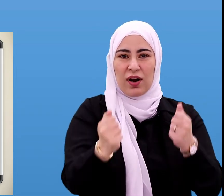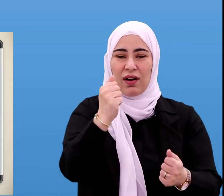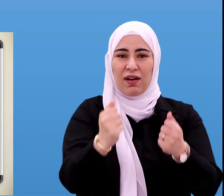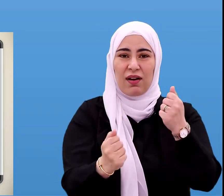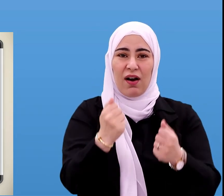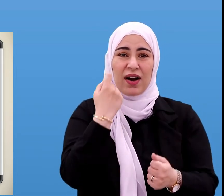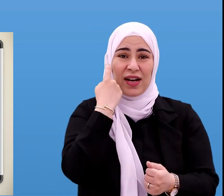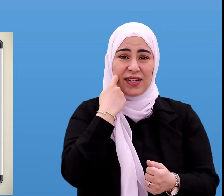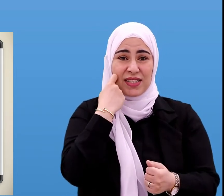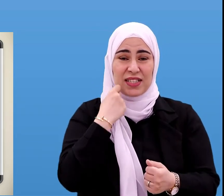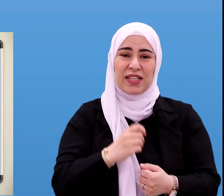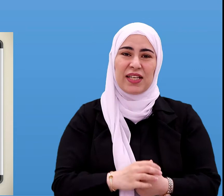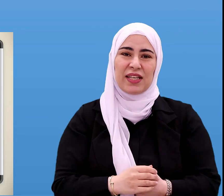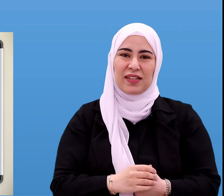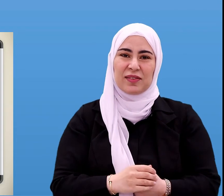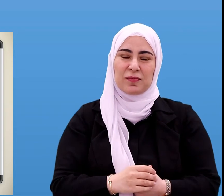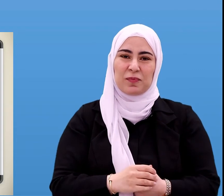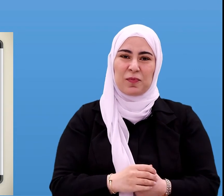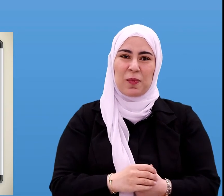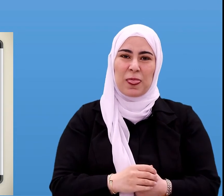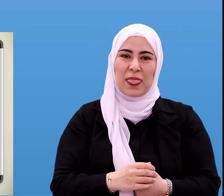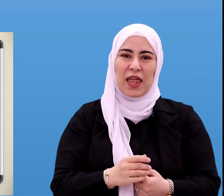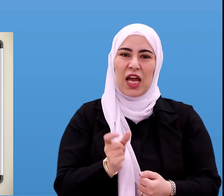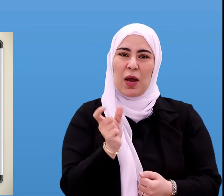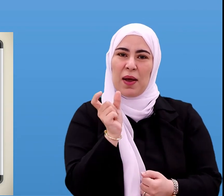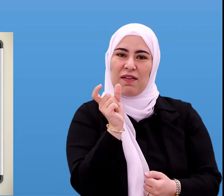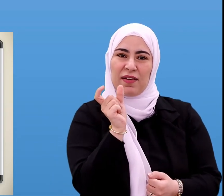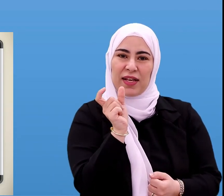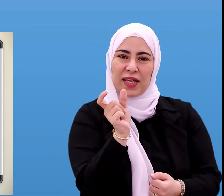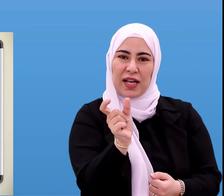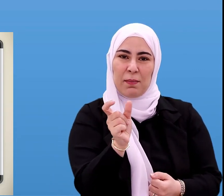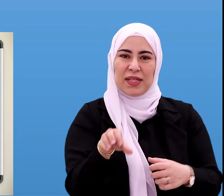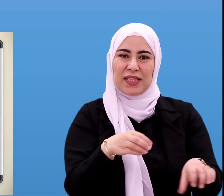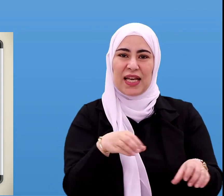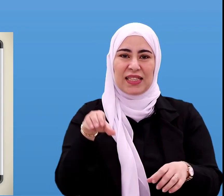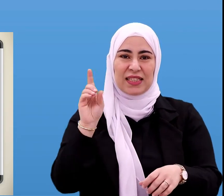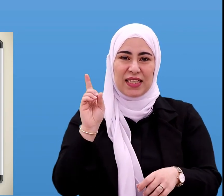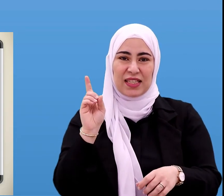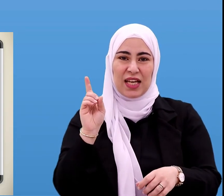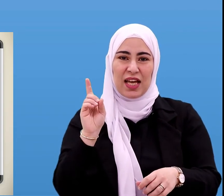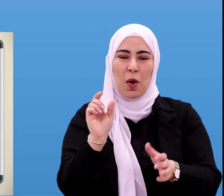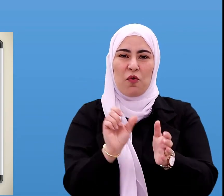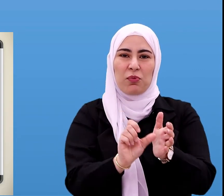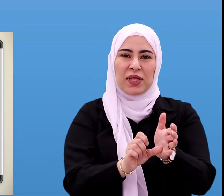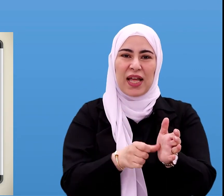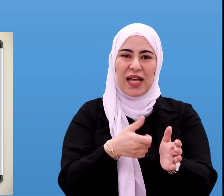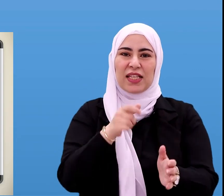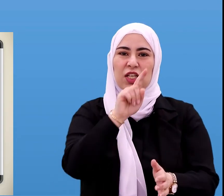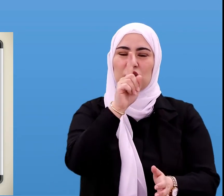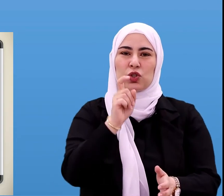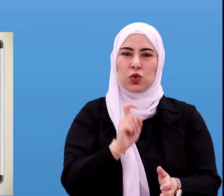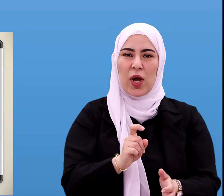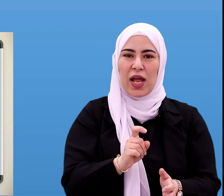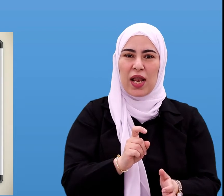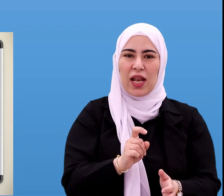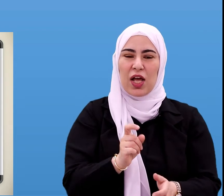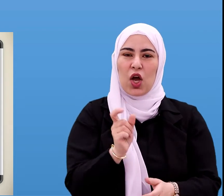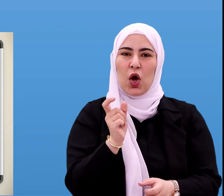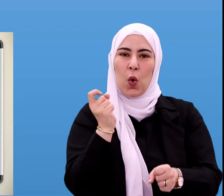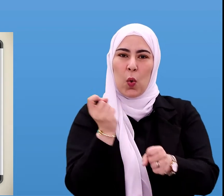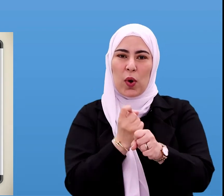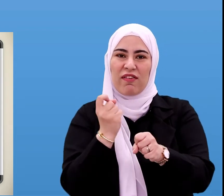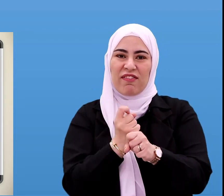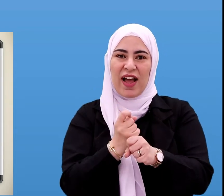verb. But because I use did, and did refers to the past, I don't need to put it in any other form other than